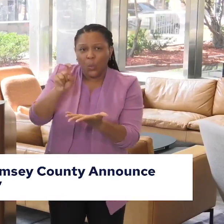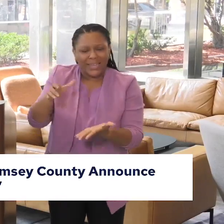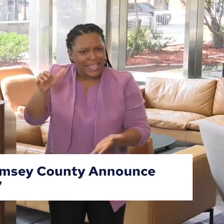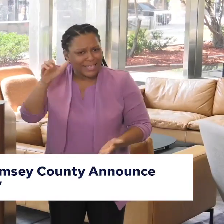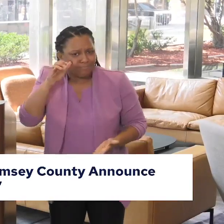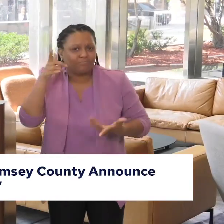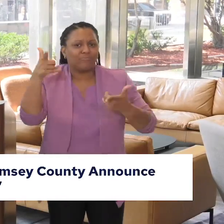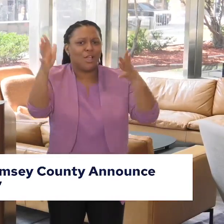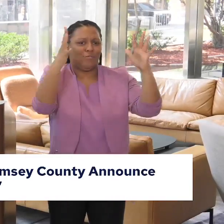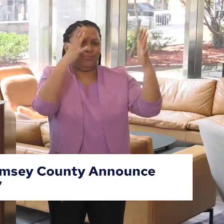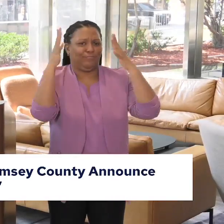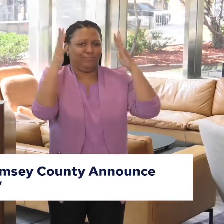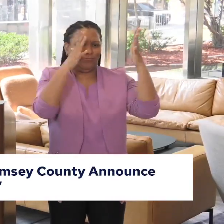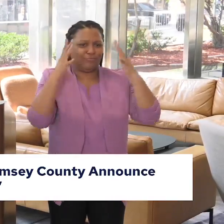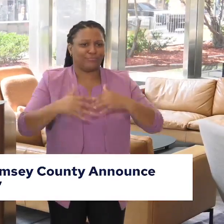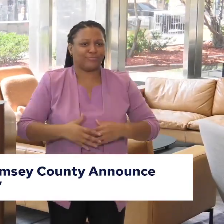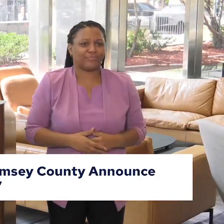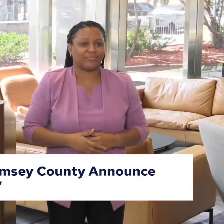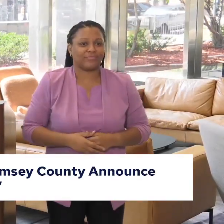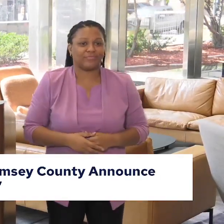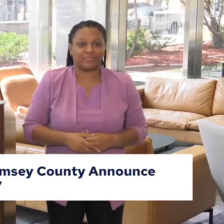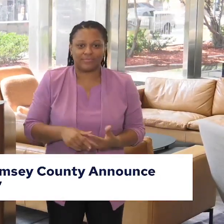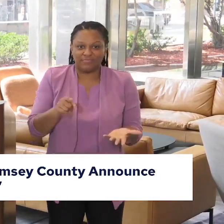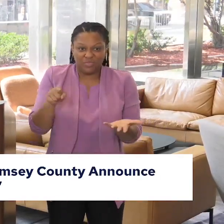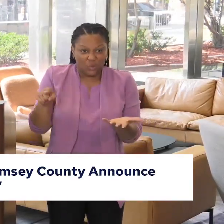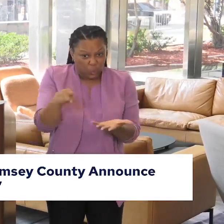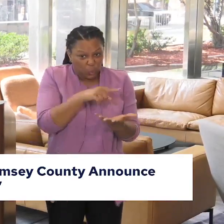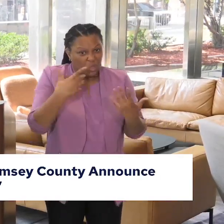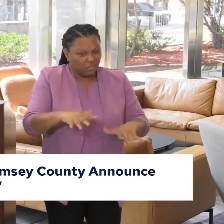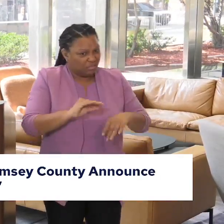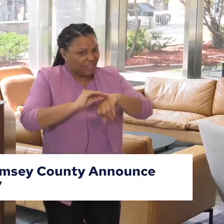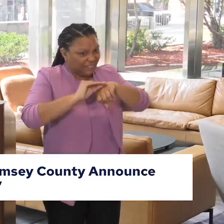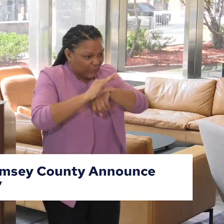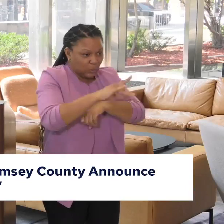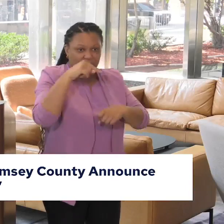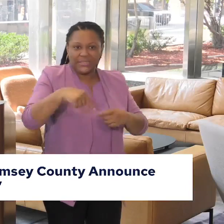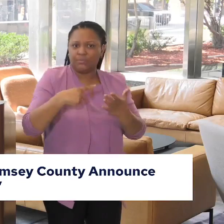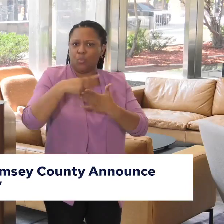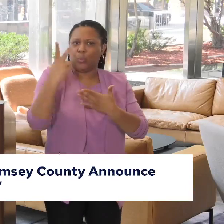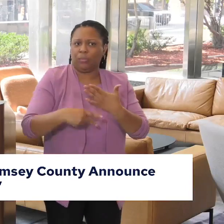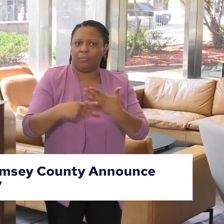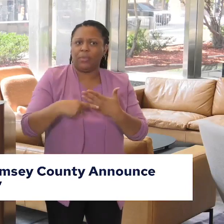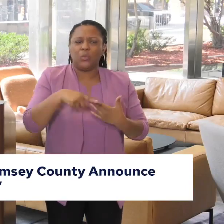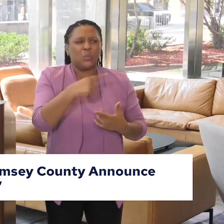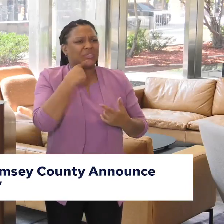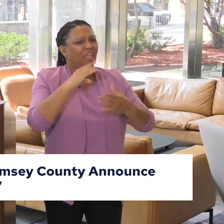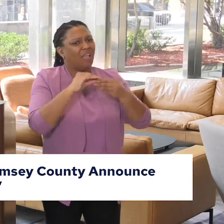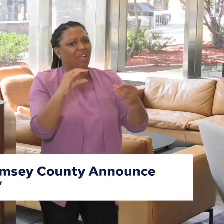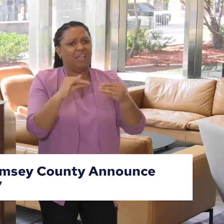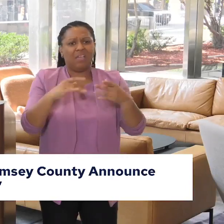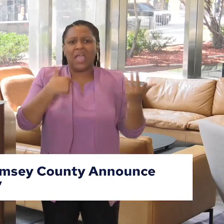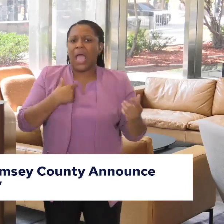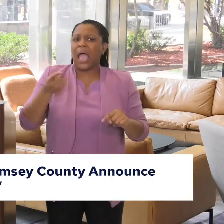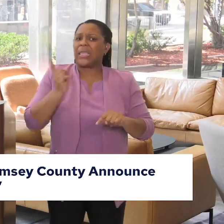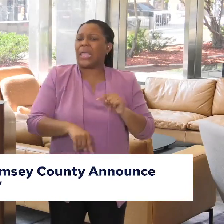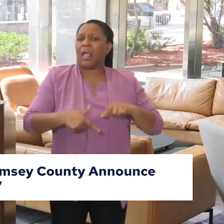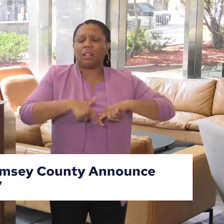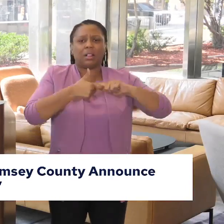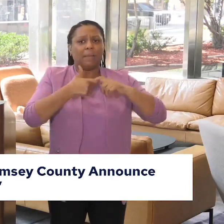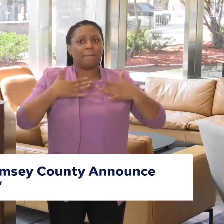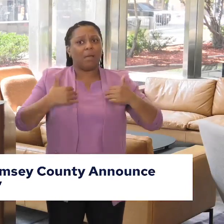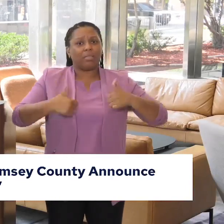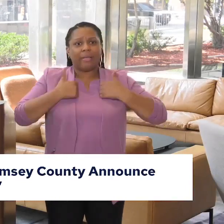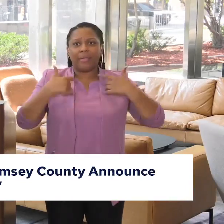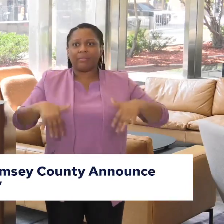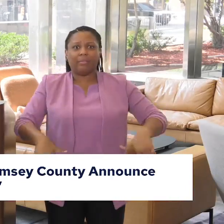You have informed this program. You have said, I cannot put life on hold because the bills don't